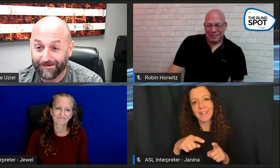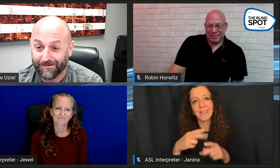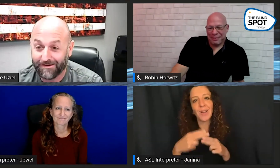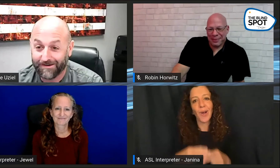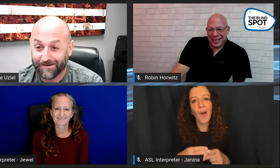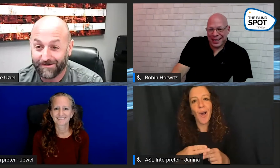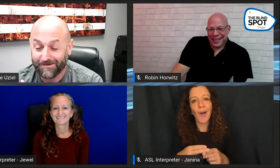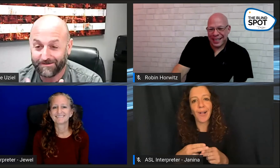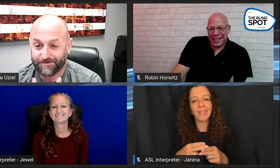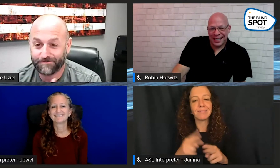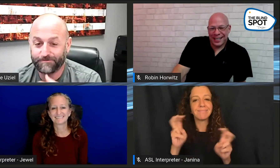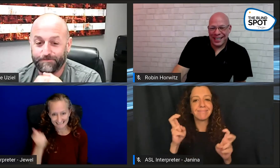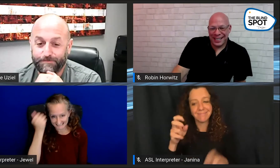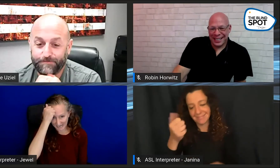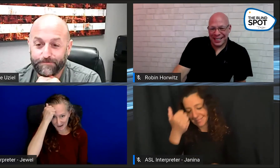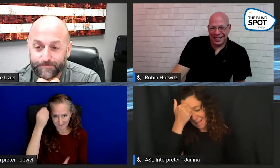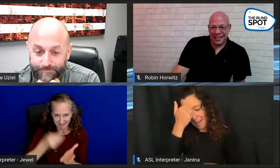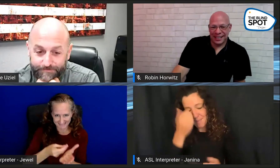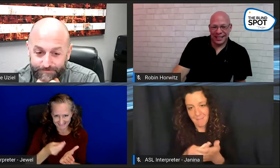money.